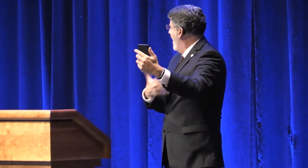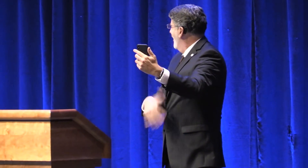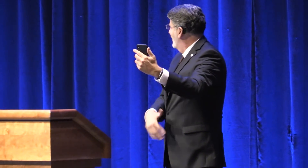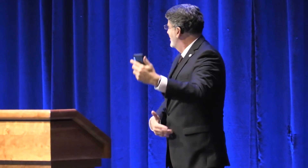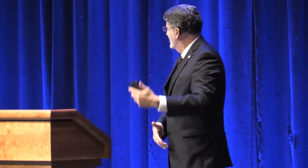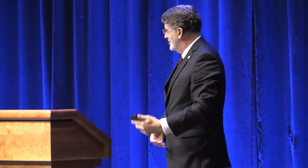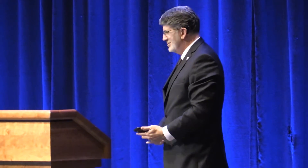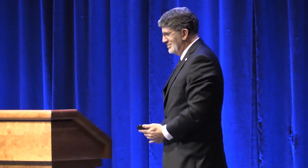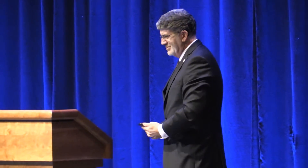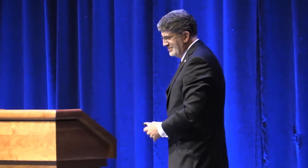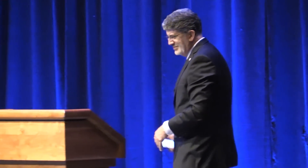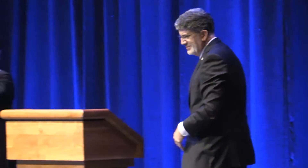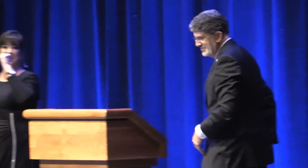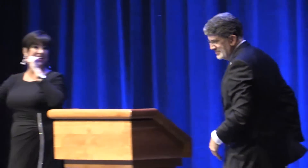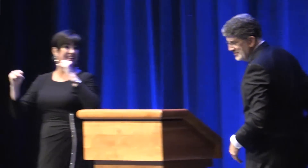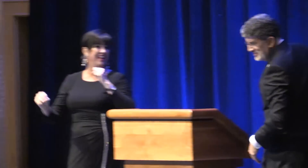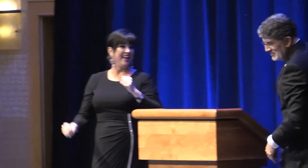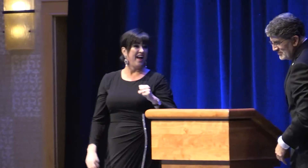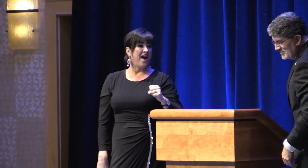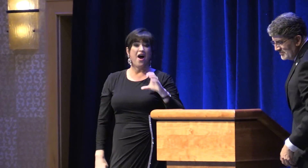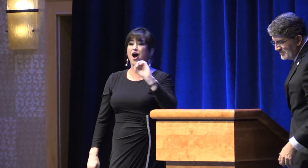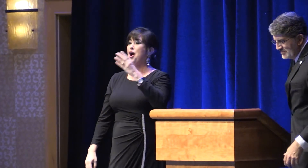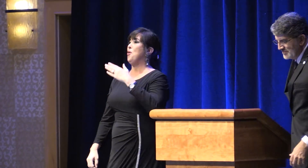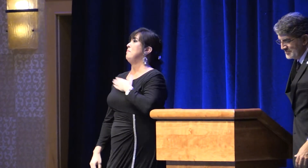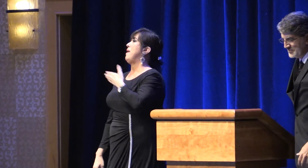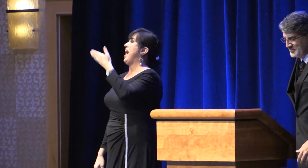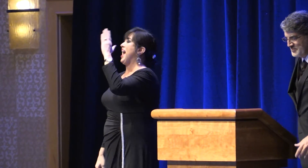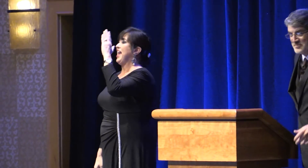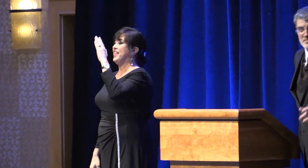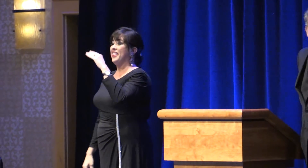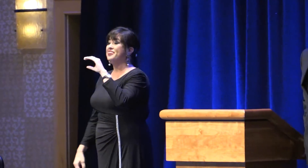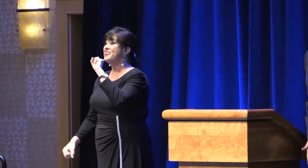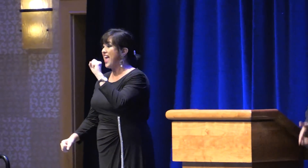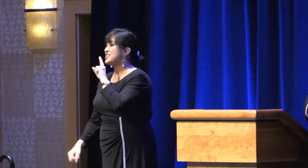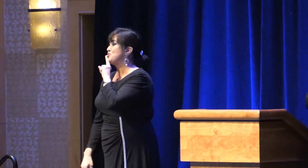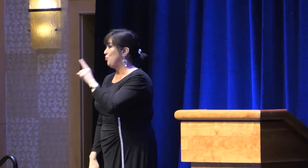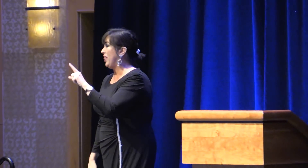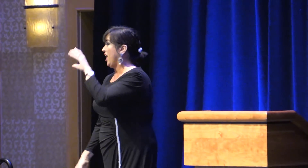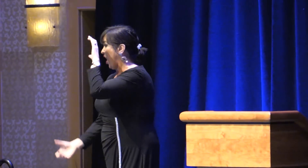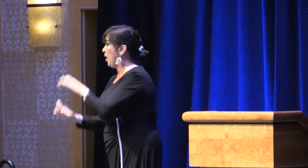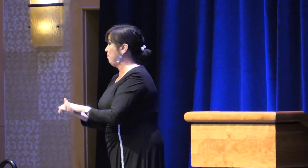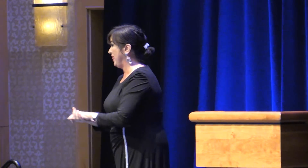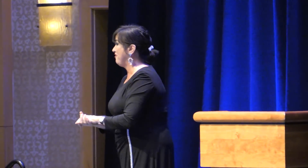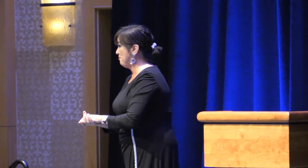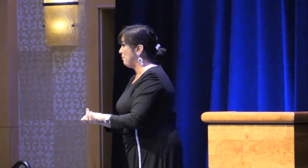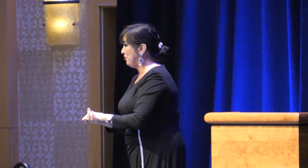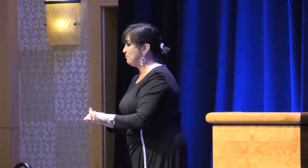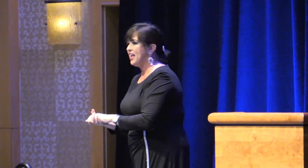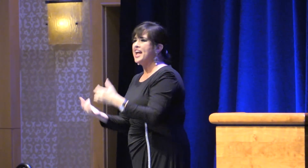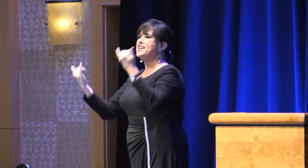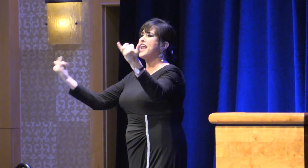cell phones. It's wow. so tiny now. It's absolutely amazing. My God, it's really